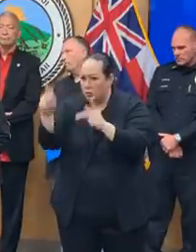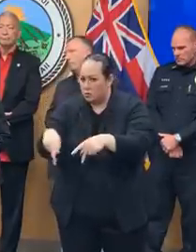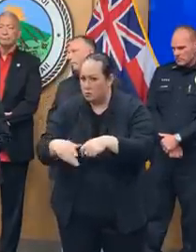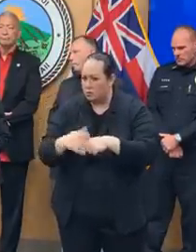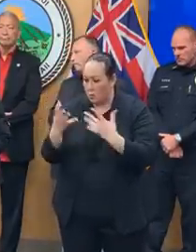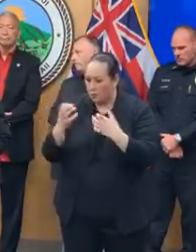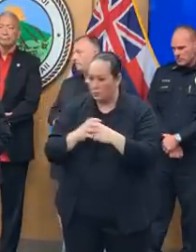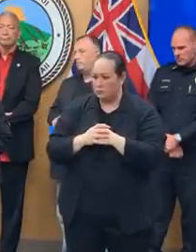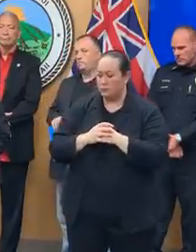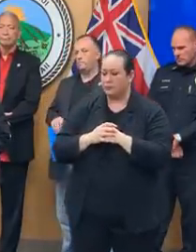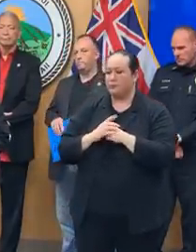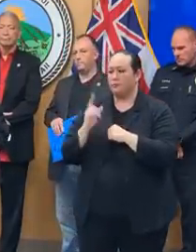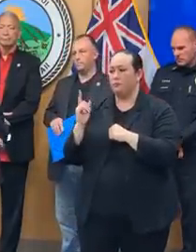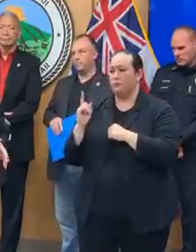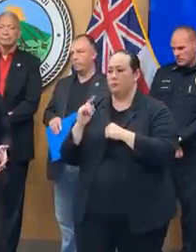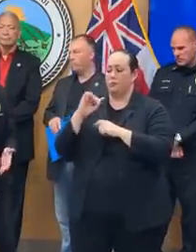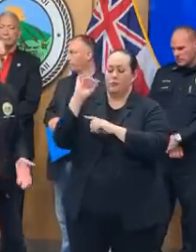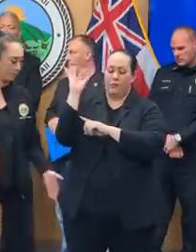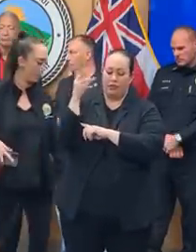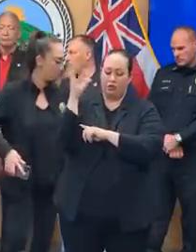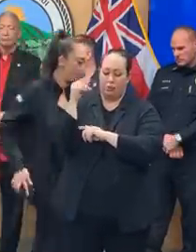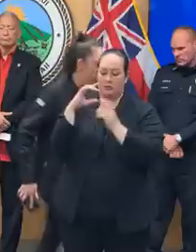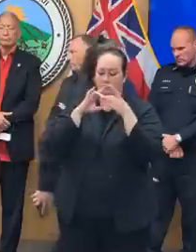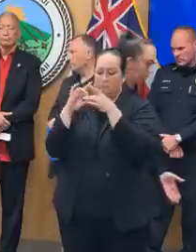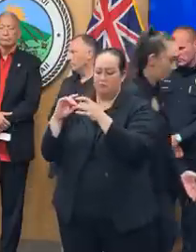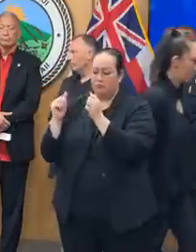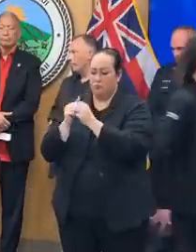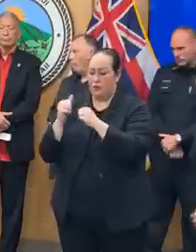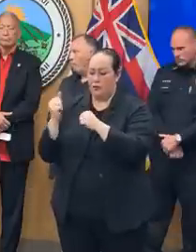the disaster, and the question is for Herman.